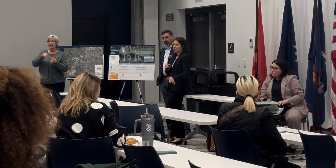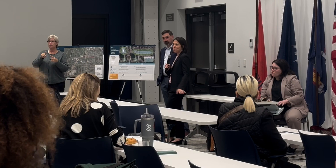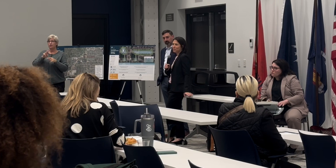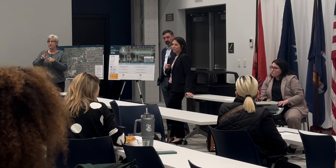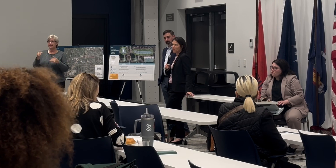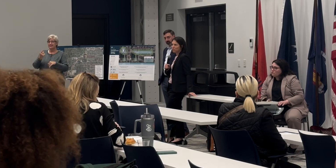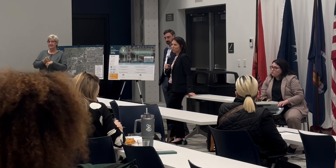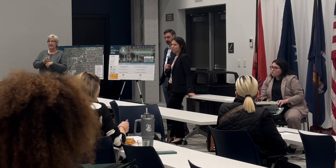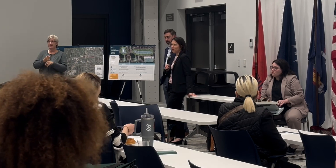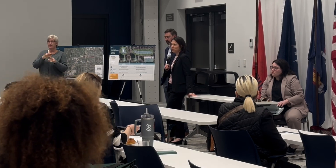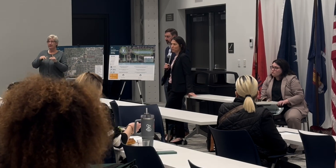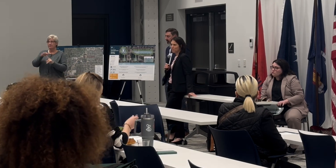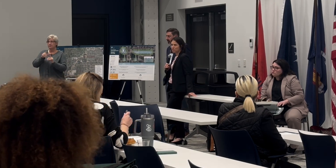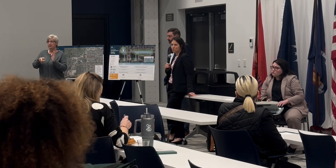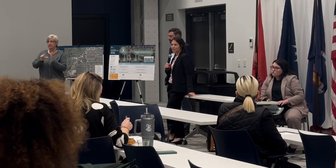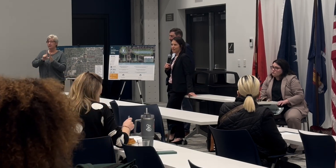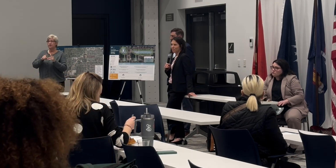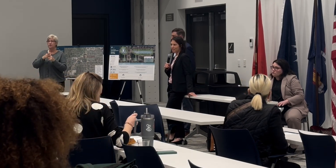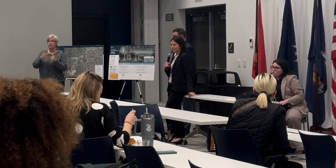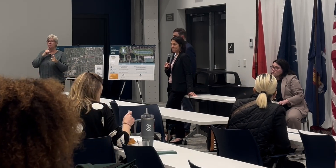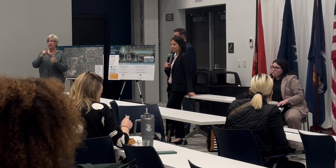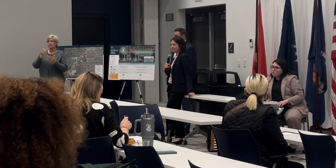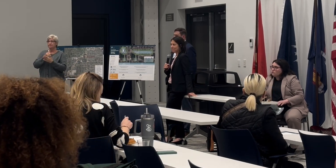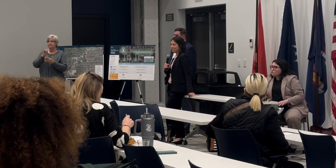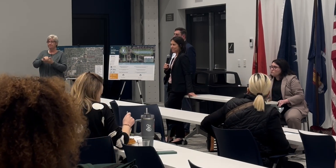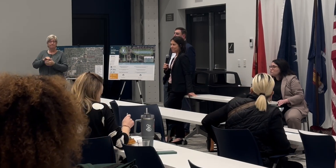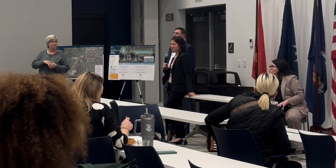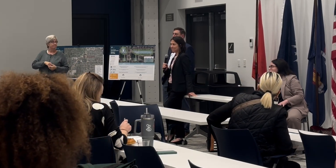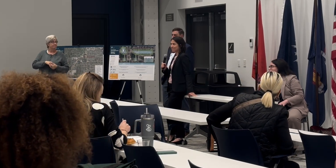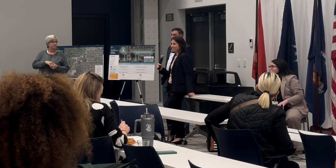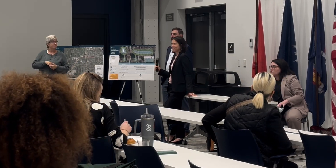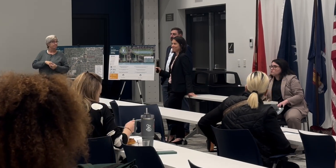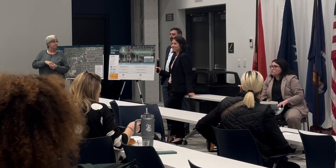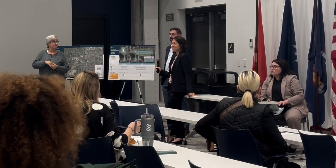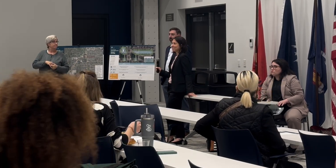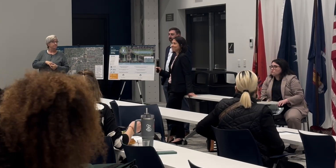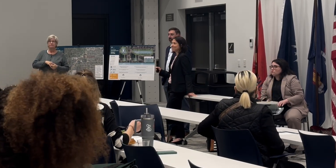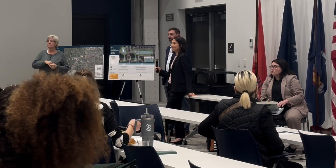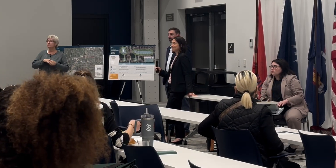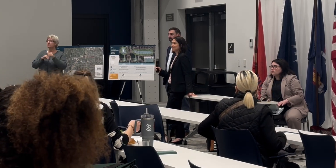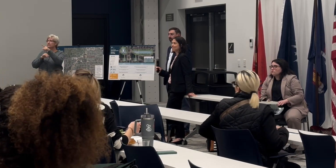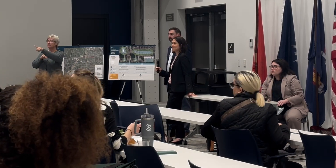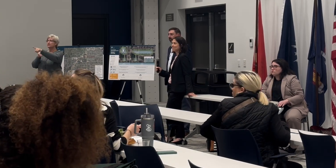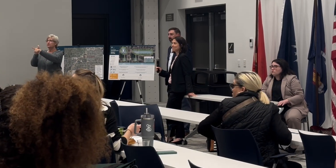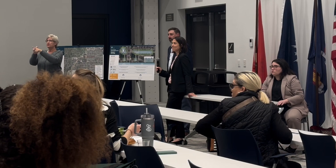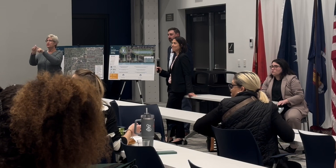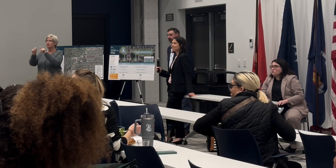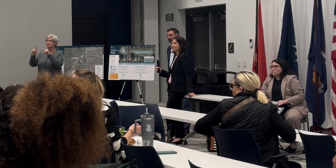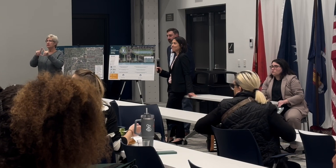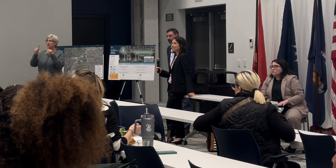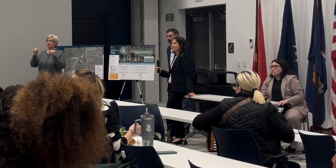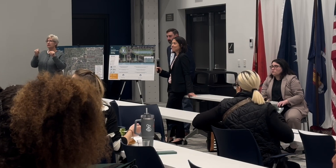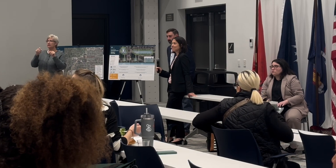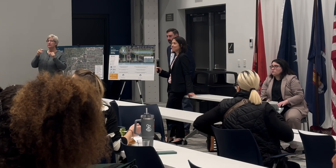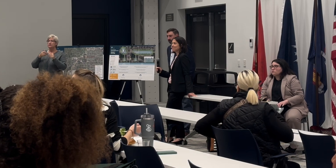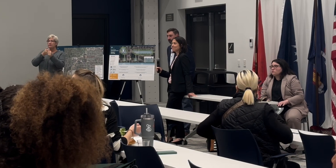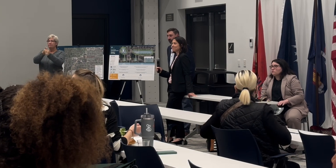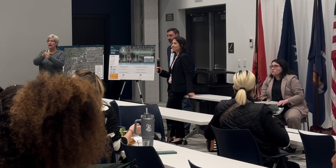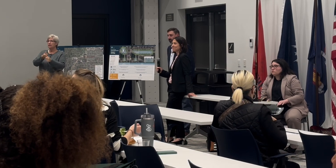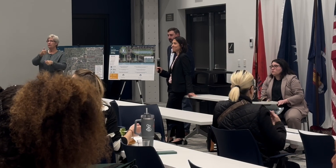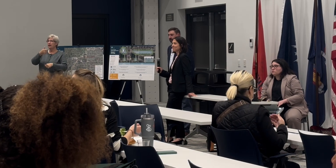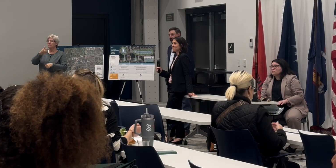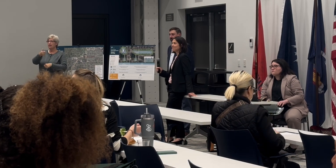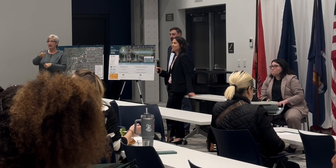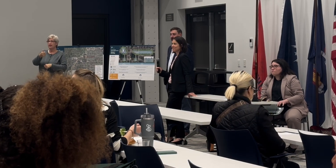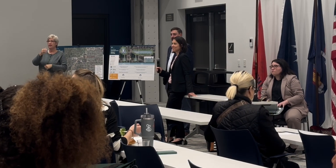we're using to do the environmental review. So we want to make sure we get that right. Also, just got a note to follow and like the Buffalo